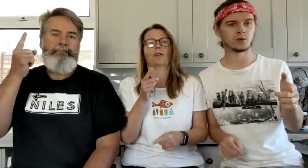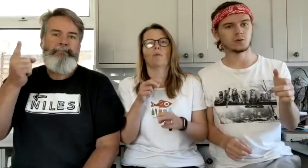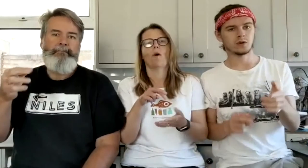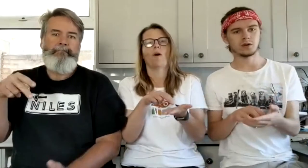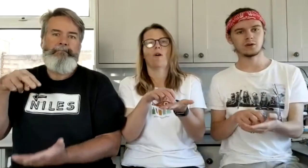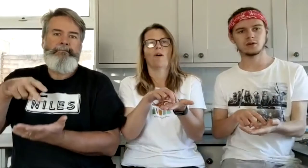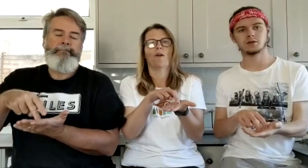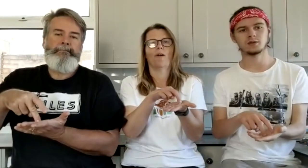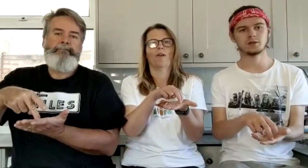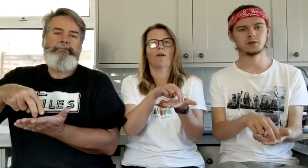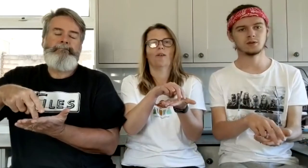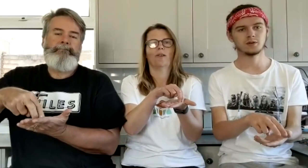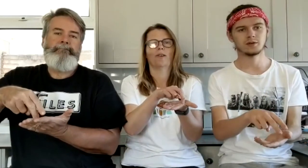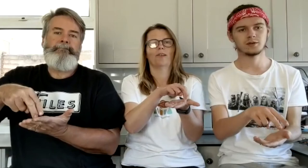When you walk